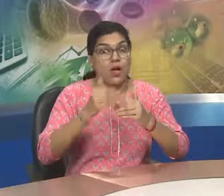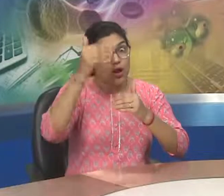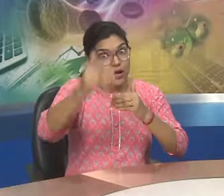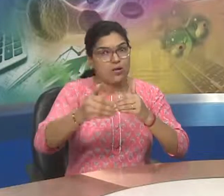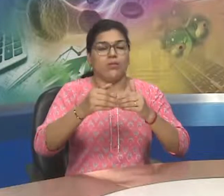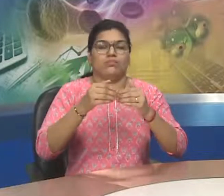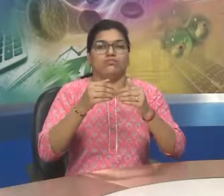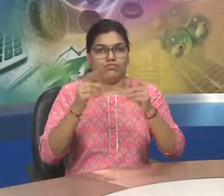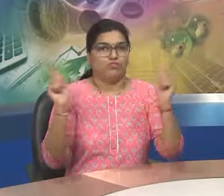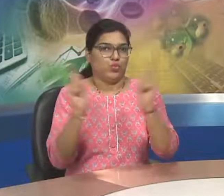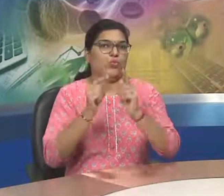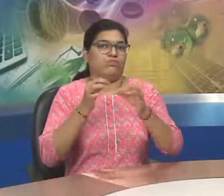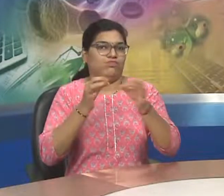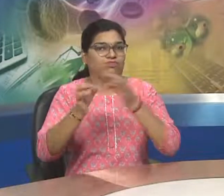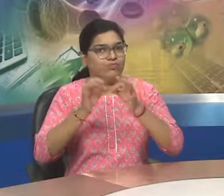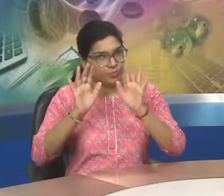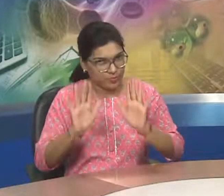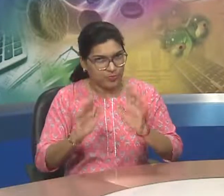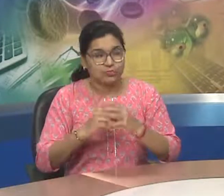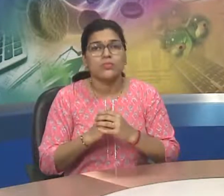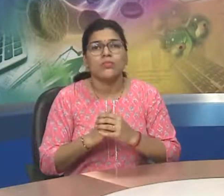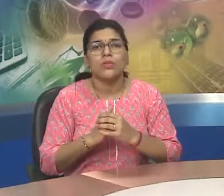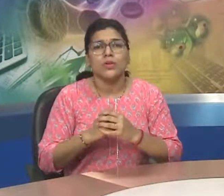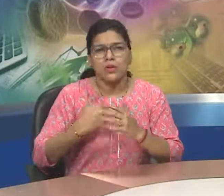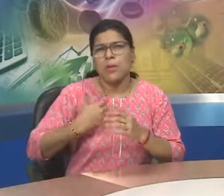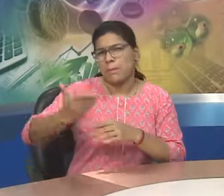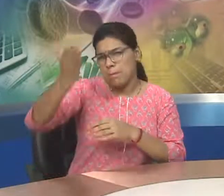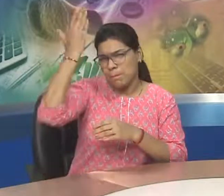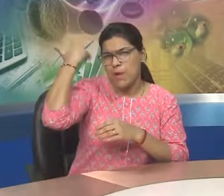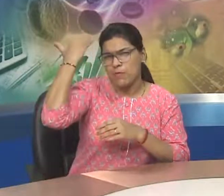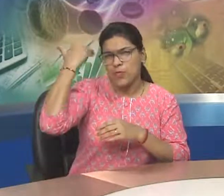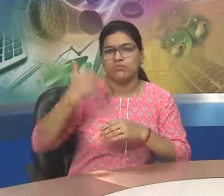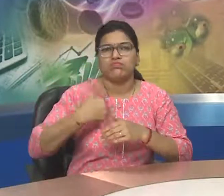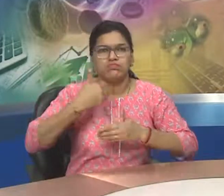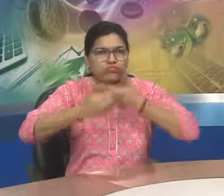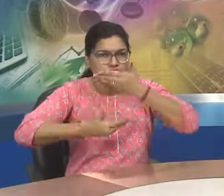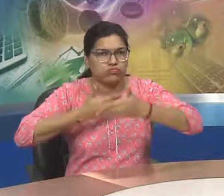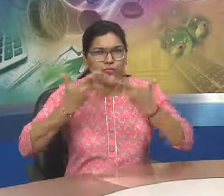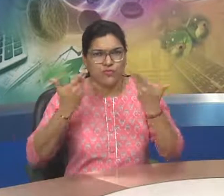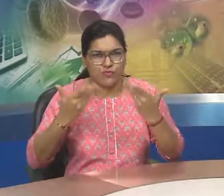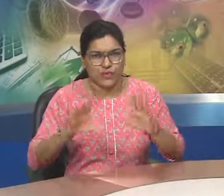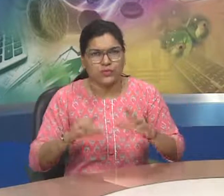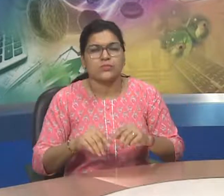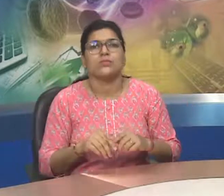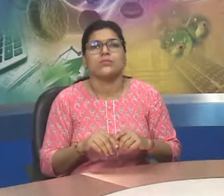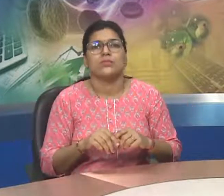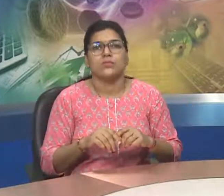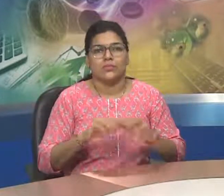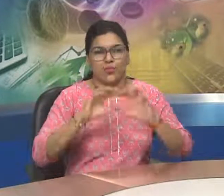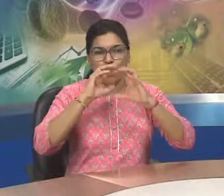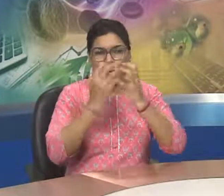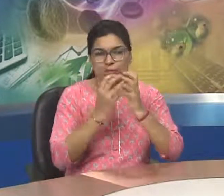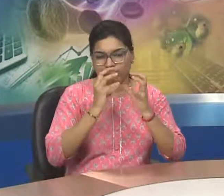Now let's begin with explanation. Before we have finished